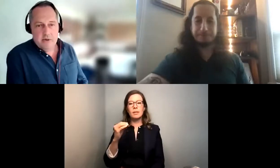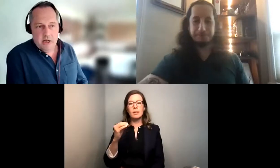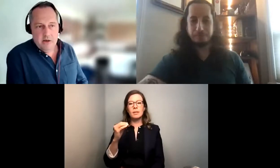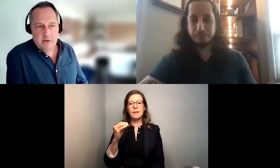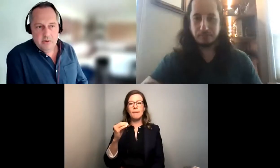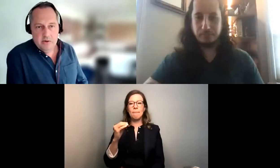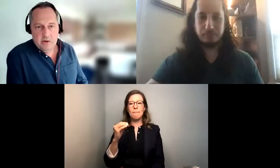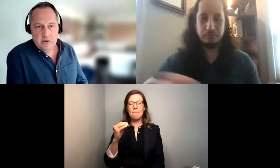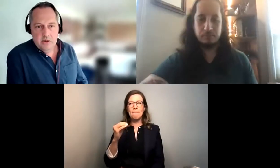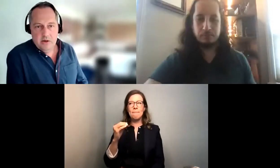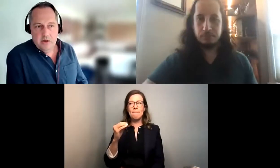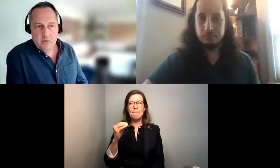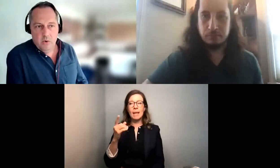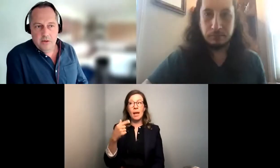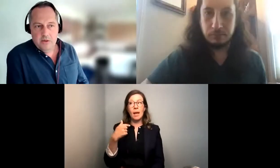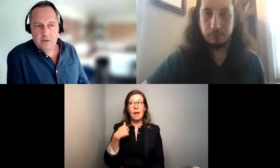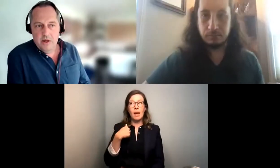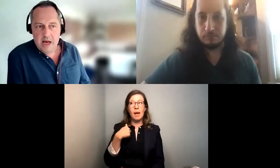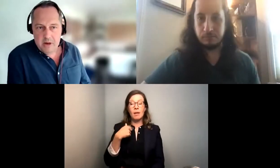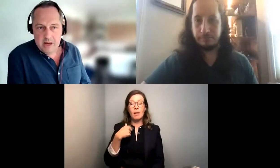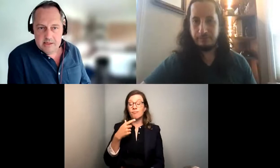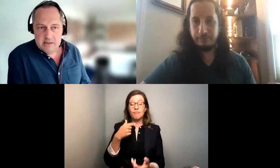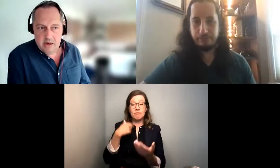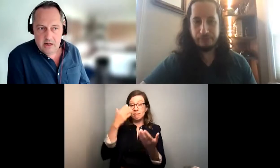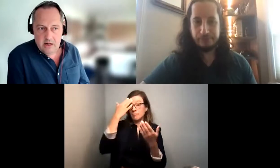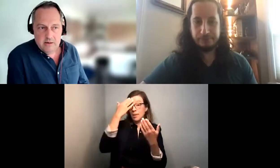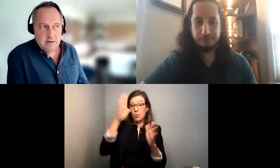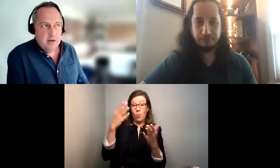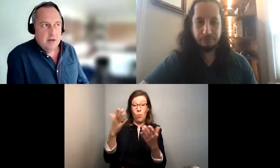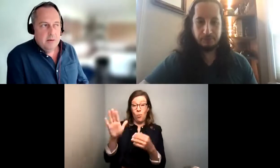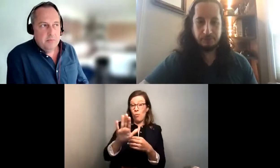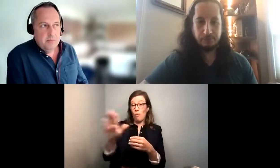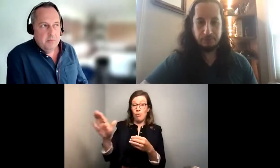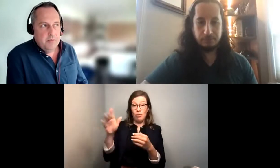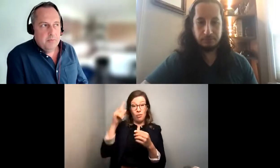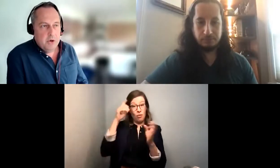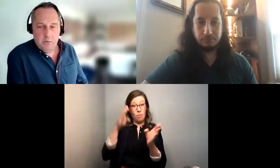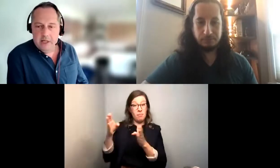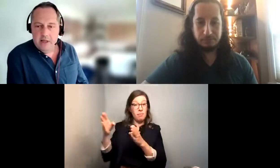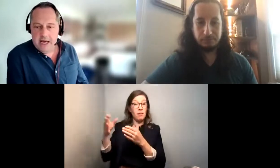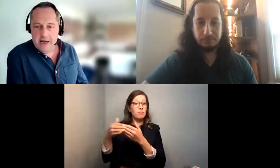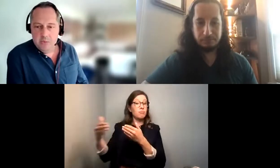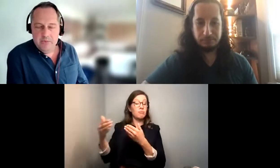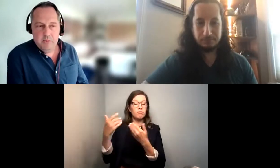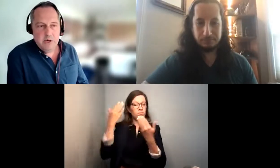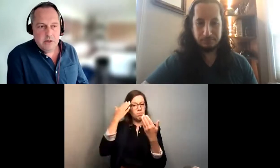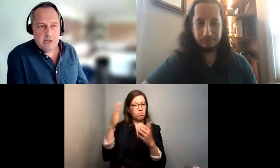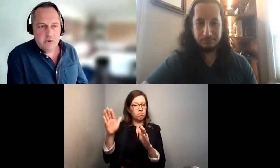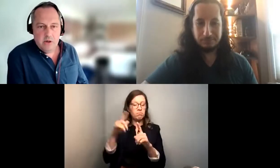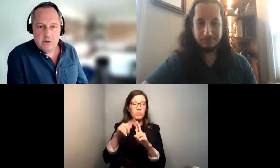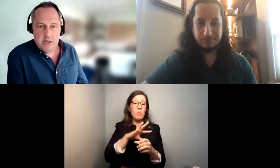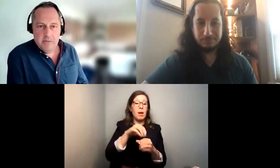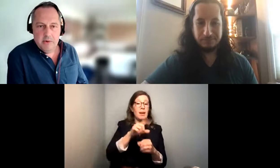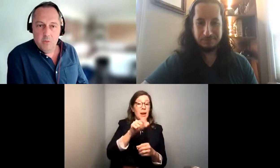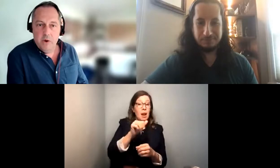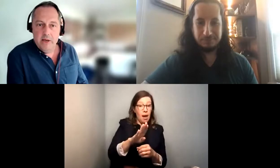I don't know what their plans are, but within the lab, we've been working on this for